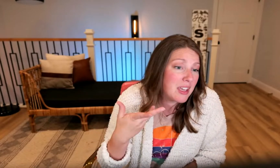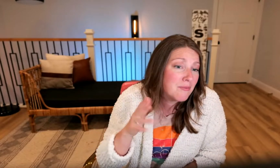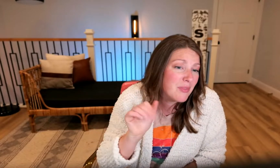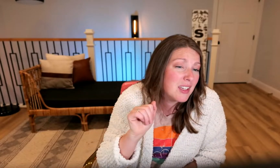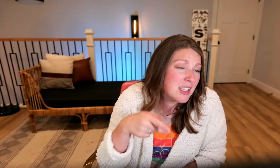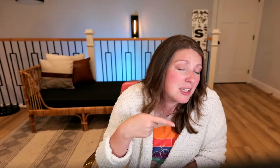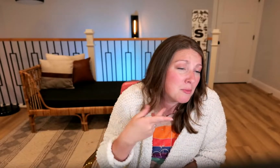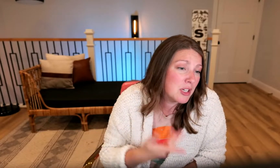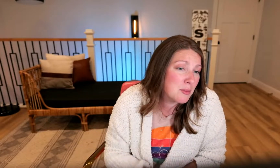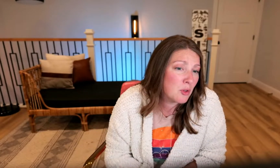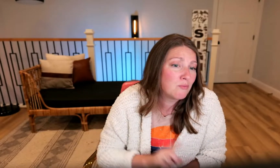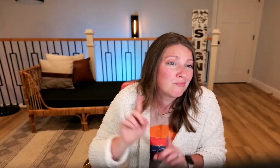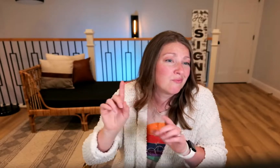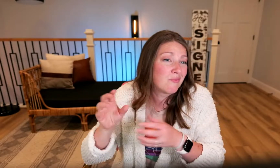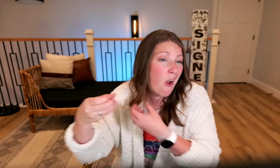the assistant principal.